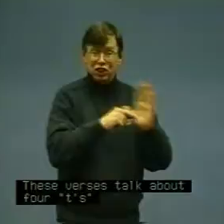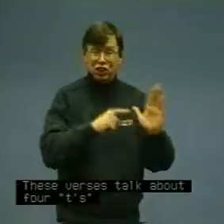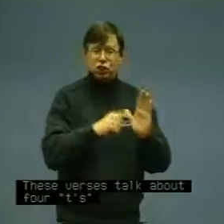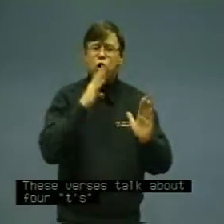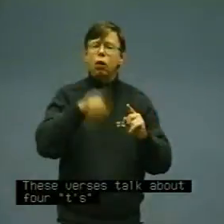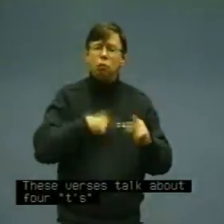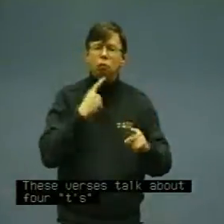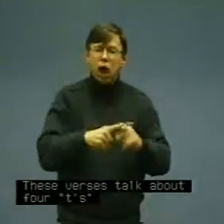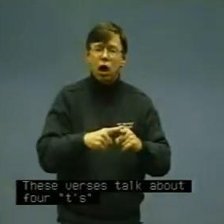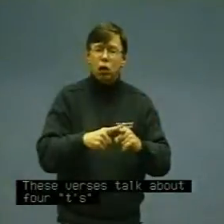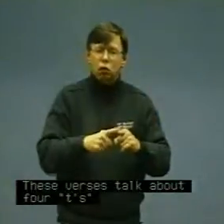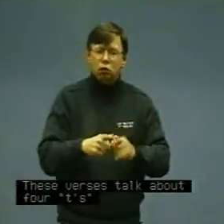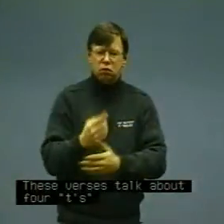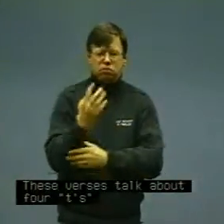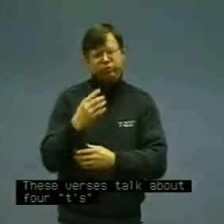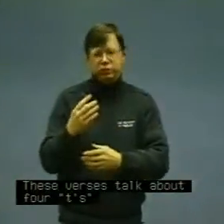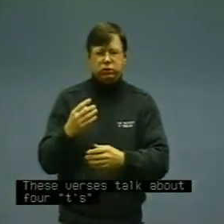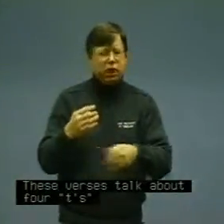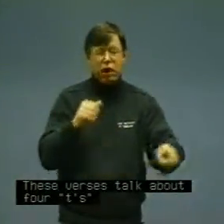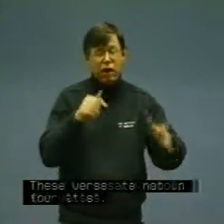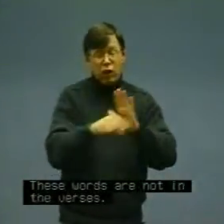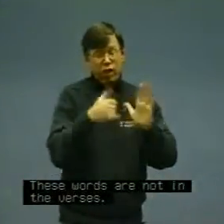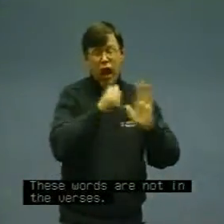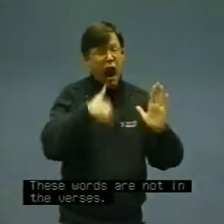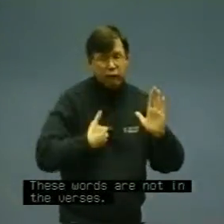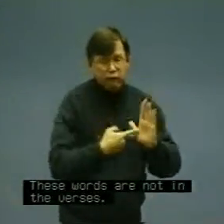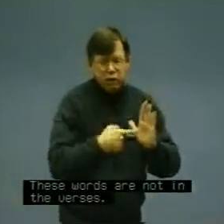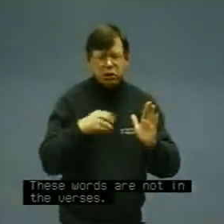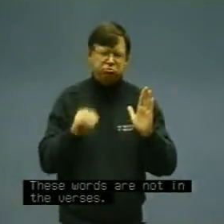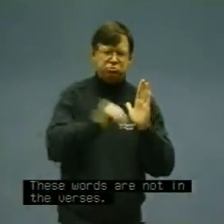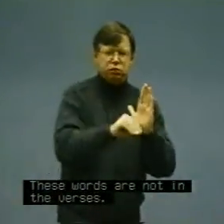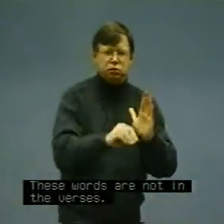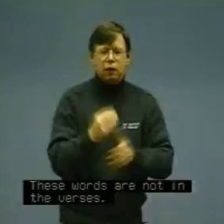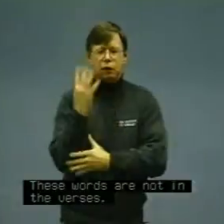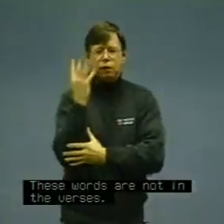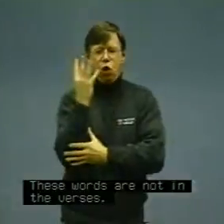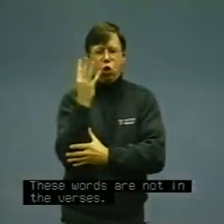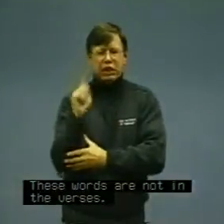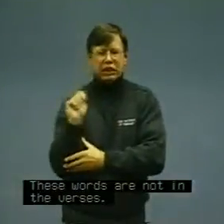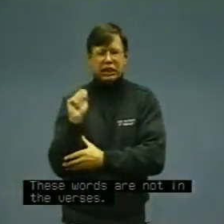These verses talk about four T's. These words are not in the verse.